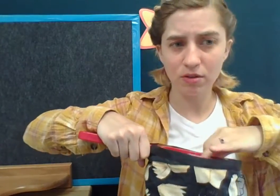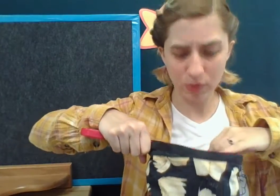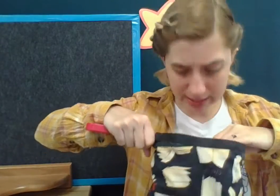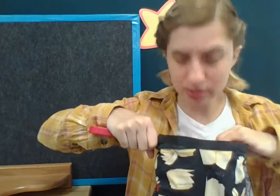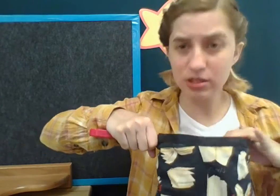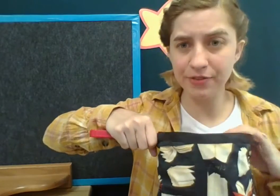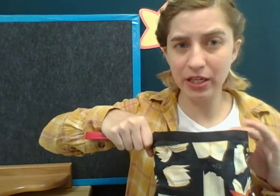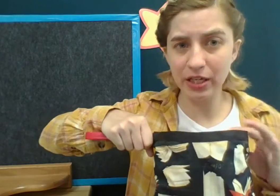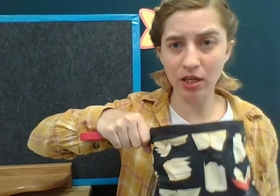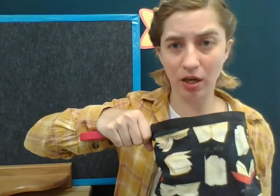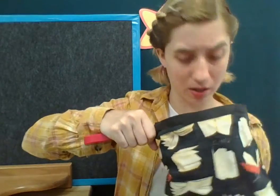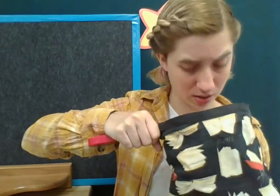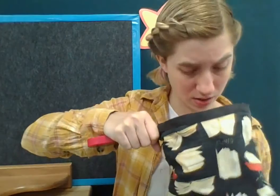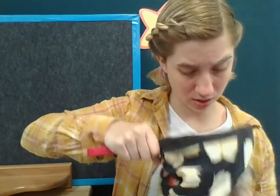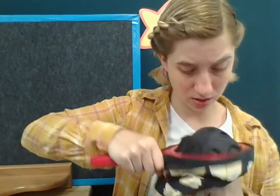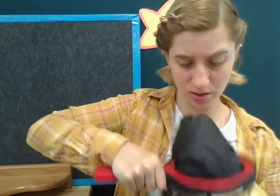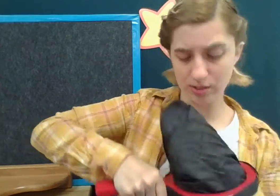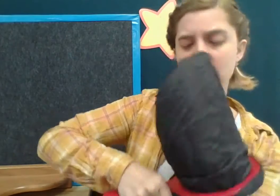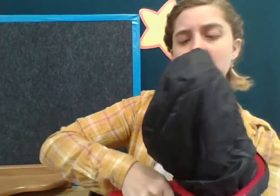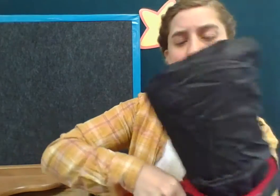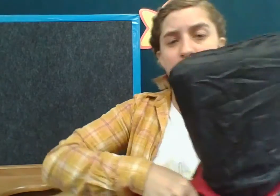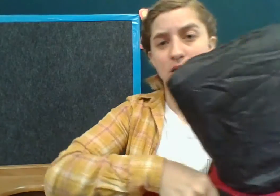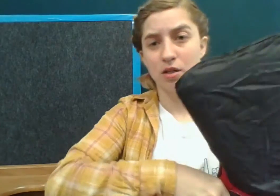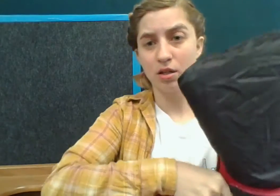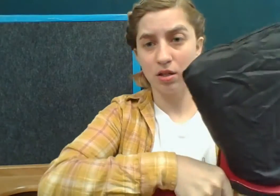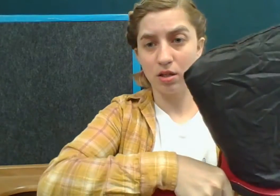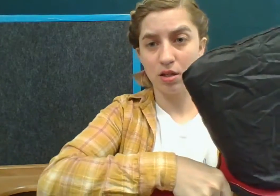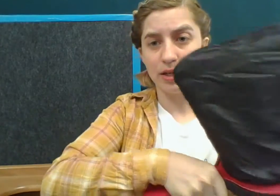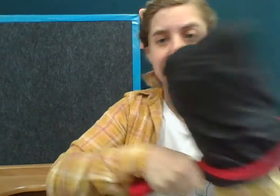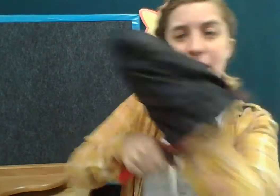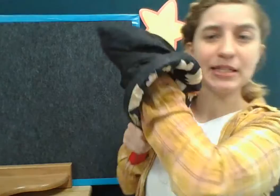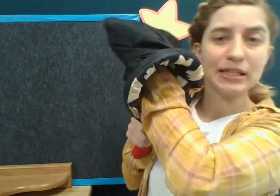You guys, there's nothing in here. See? It's empty.